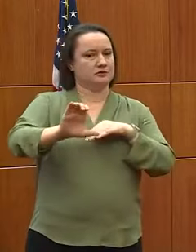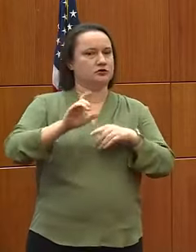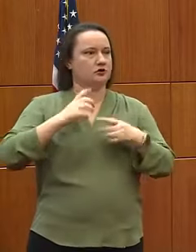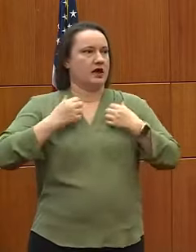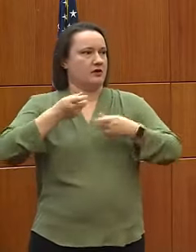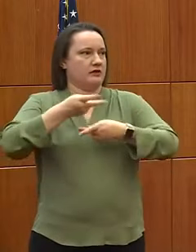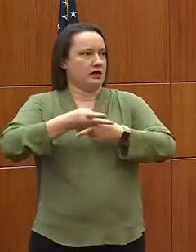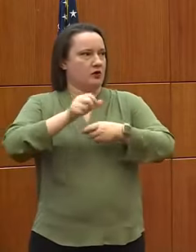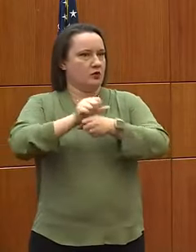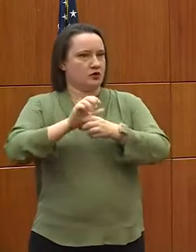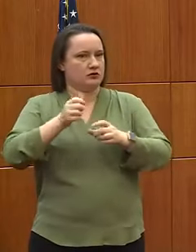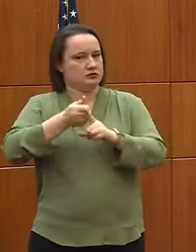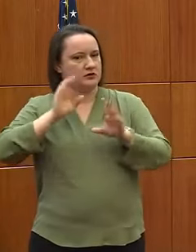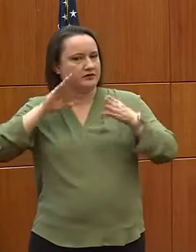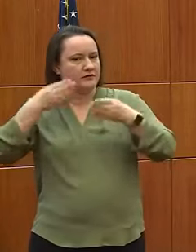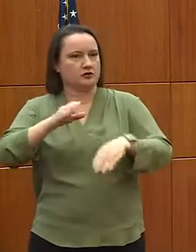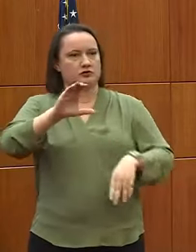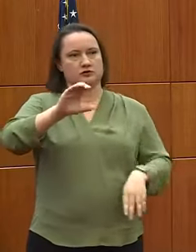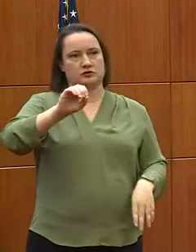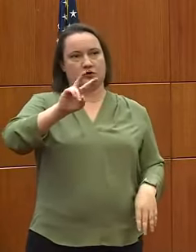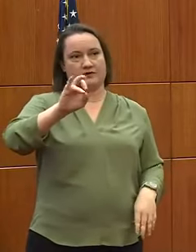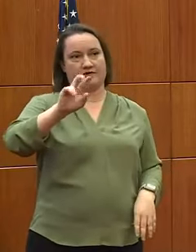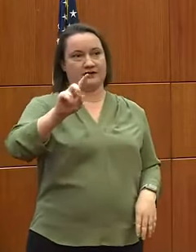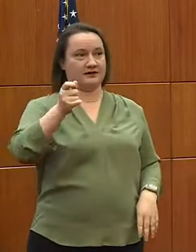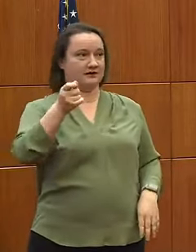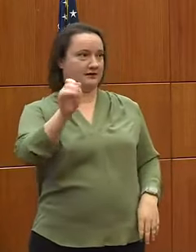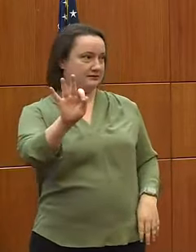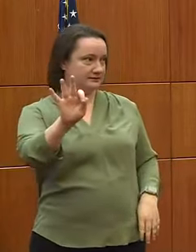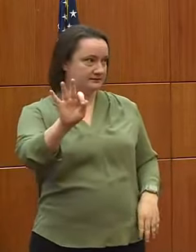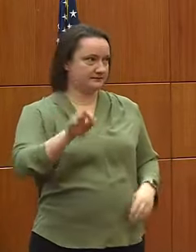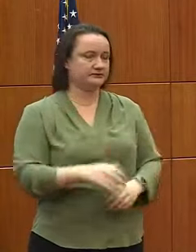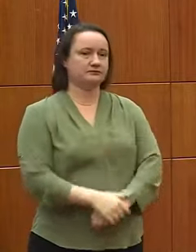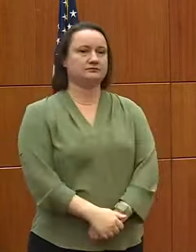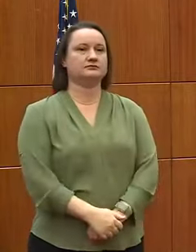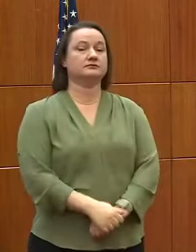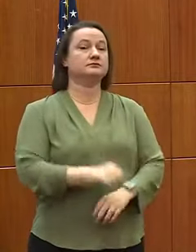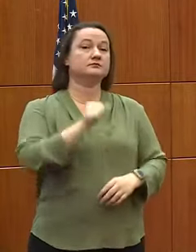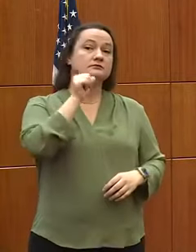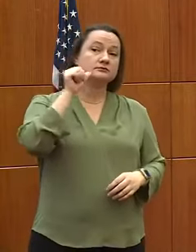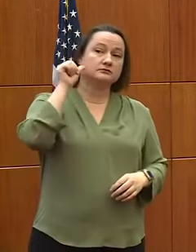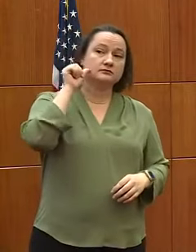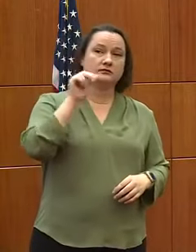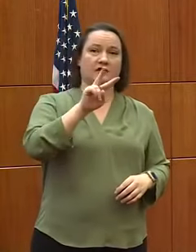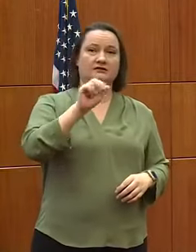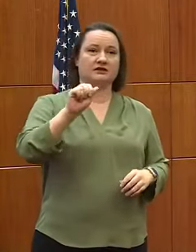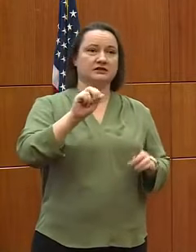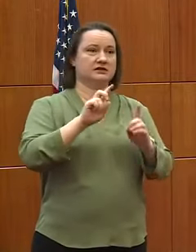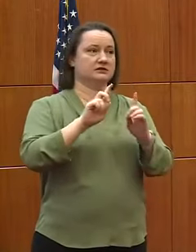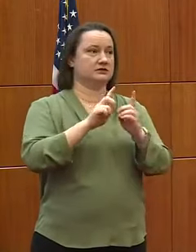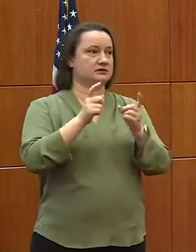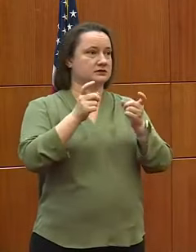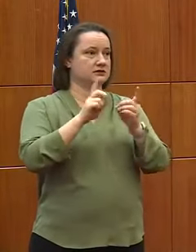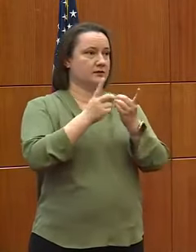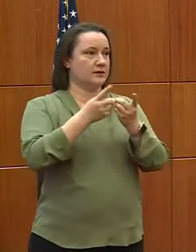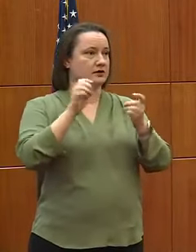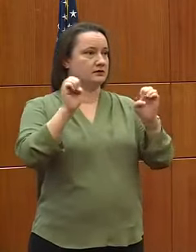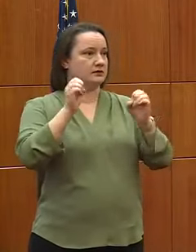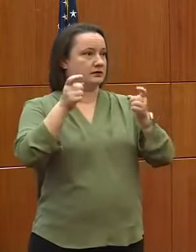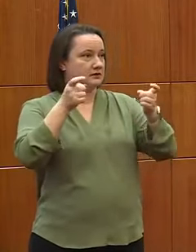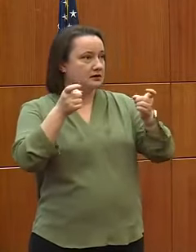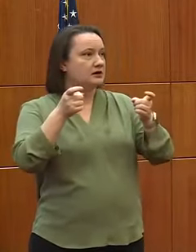on COVID-19. Just yesterday, the Virginia Department of Emergency Management shipped a